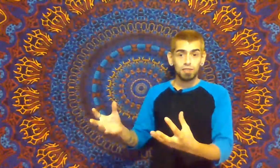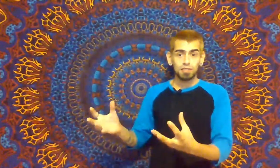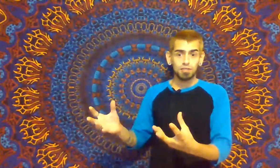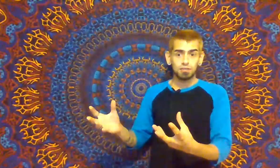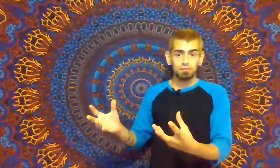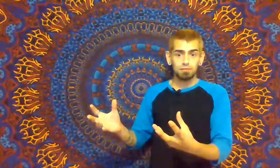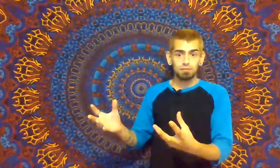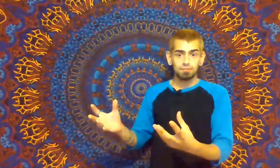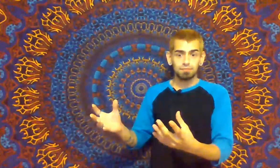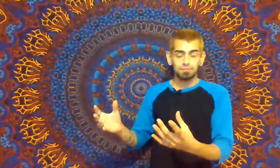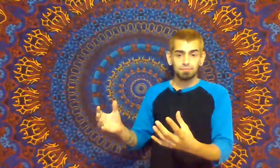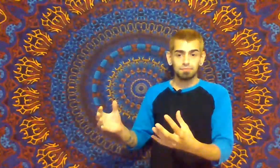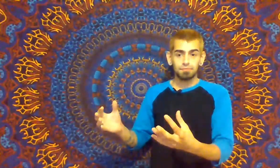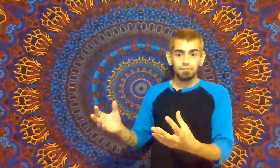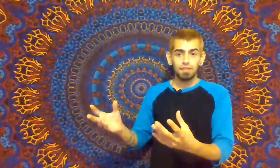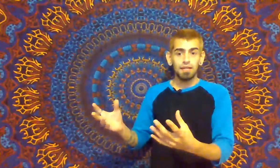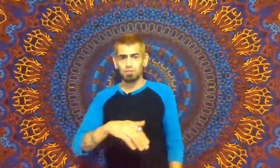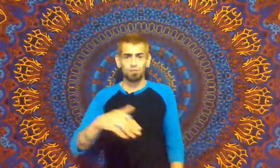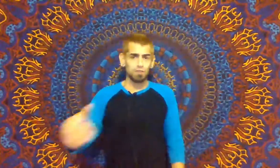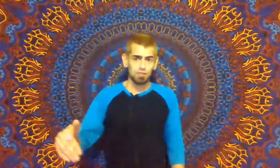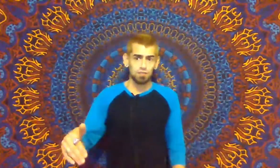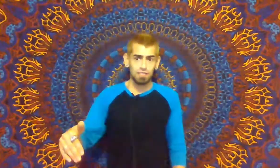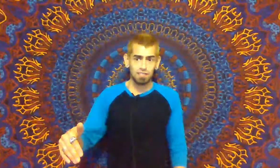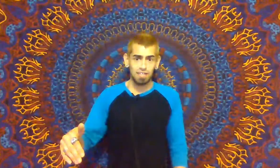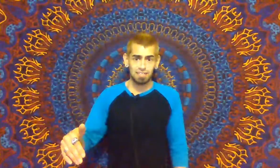creature, or its version of the Atlantis,